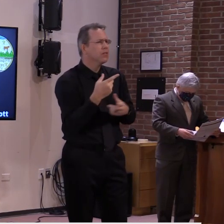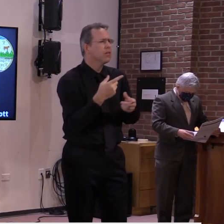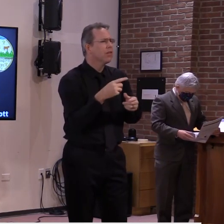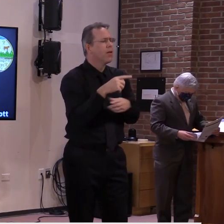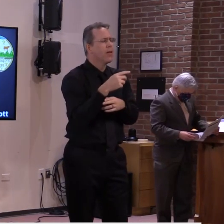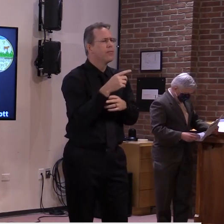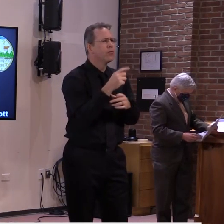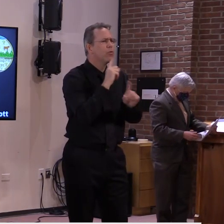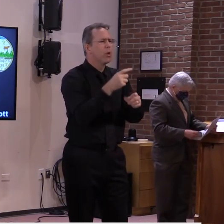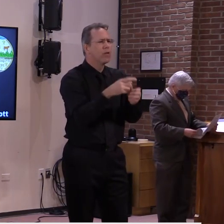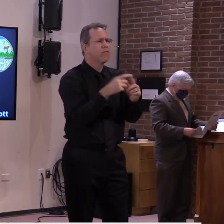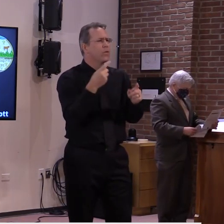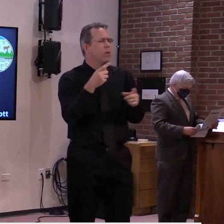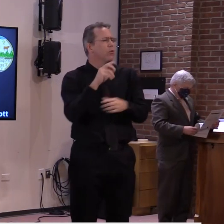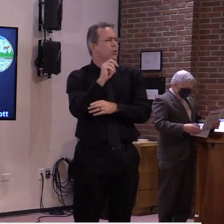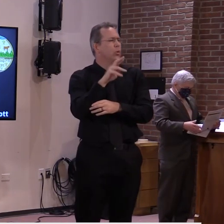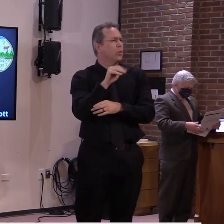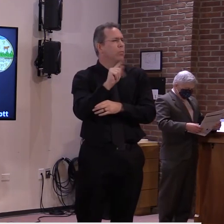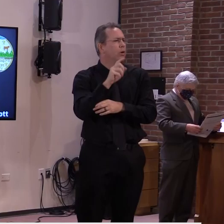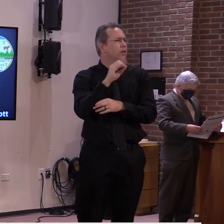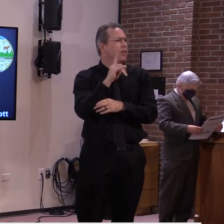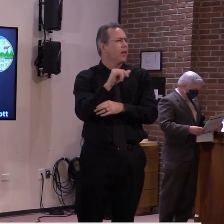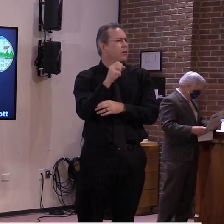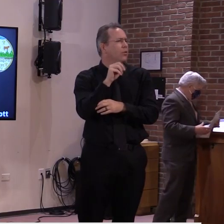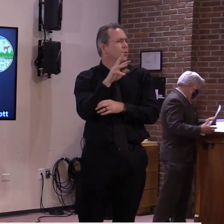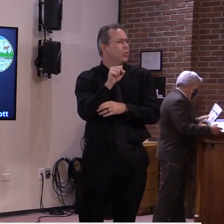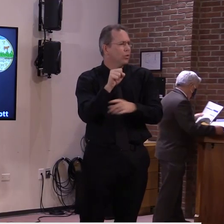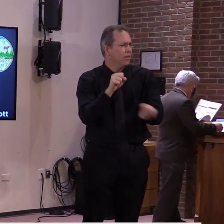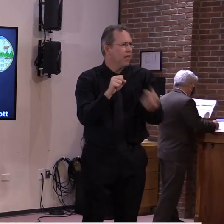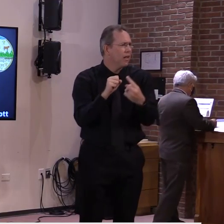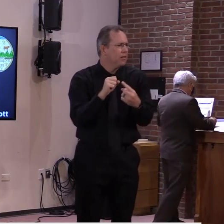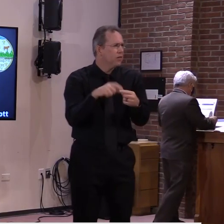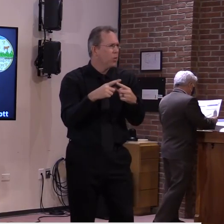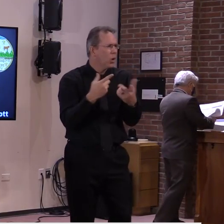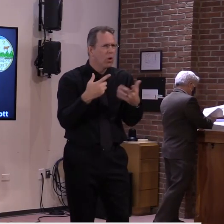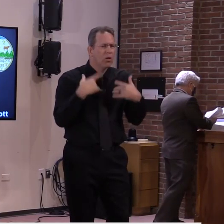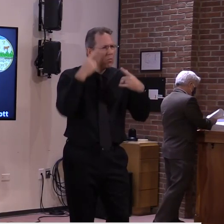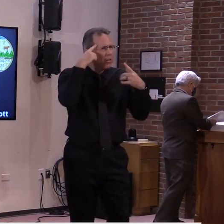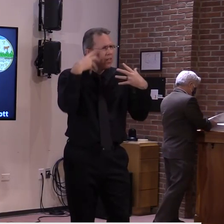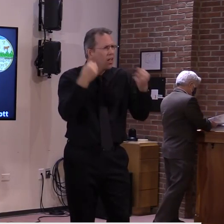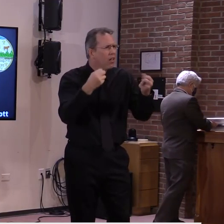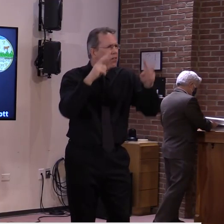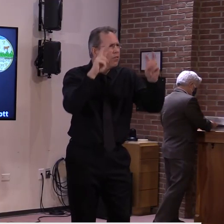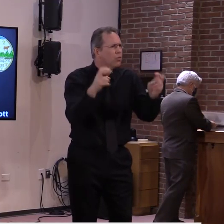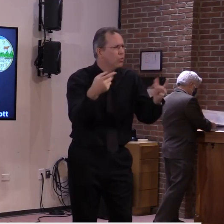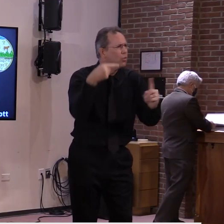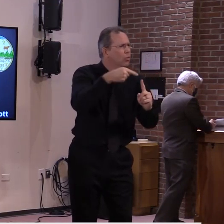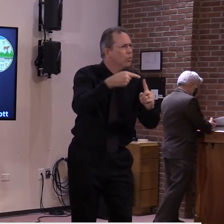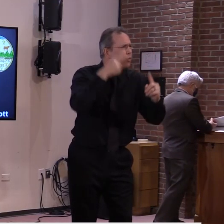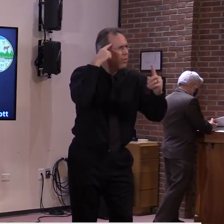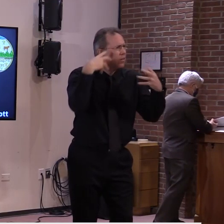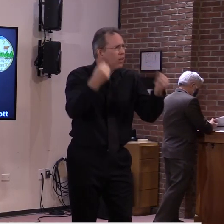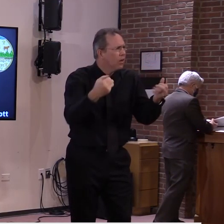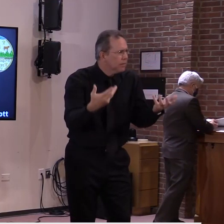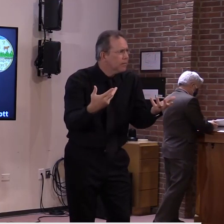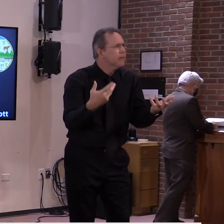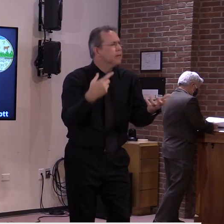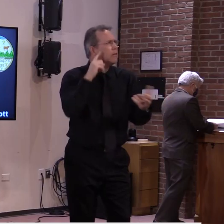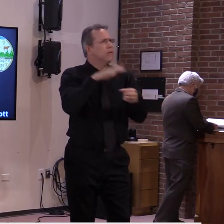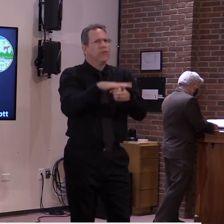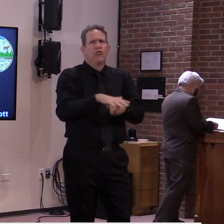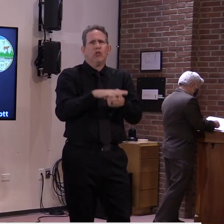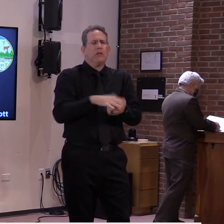has had on our mental health. I know this has been among the most stressful events most of us have had